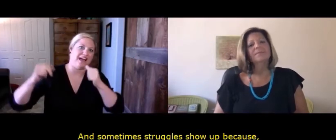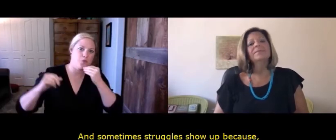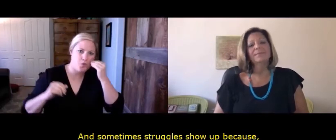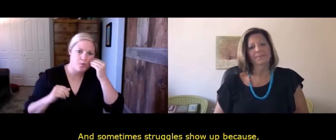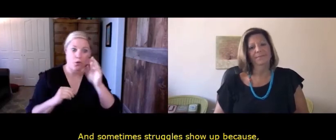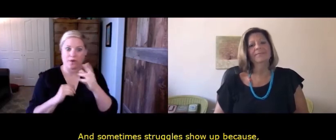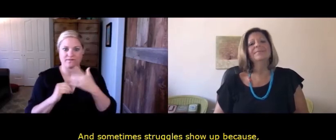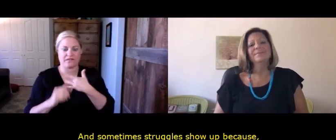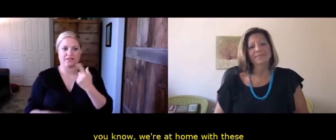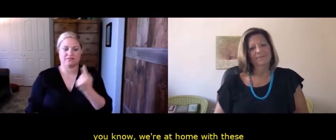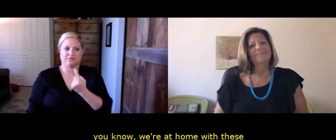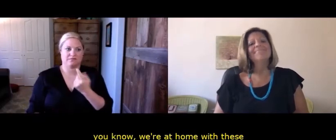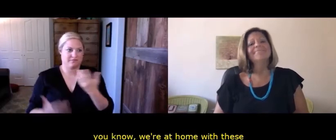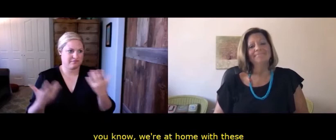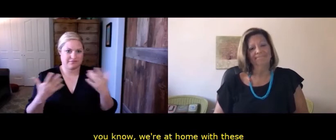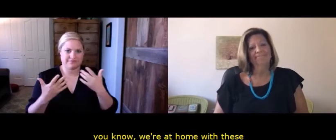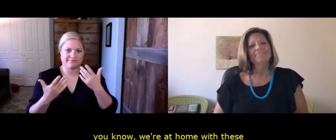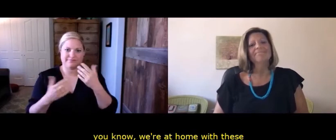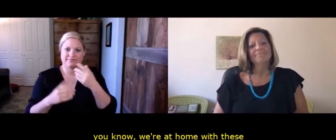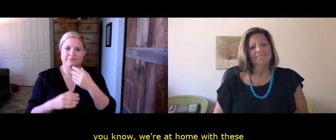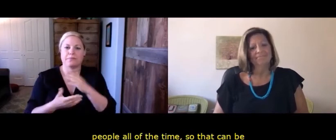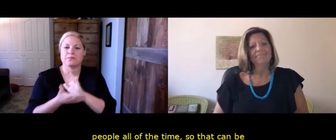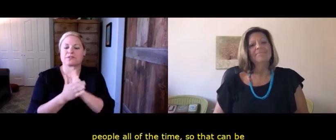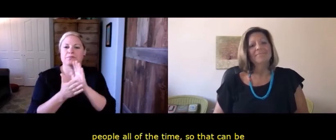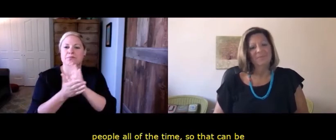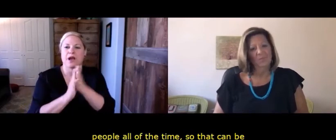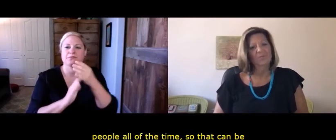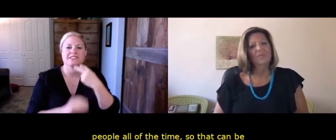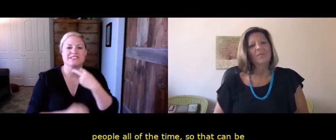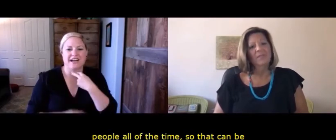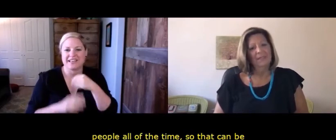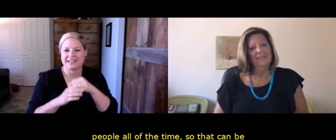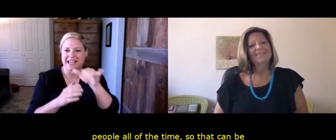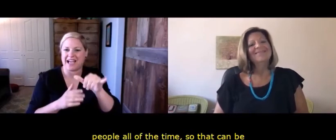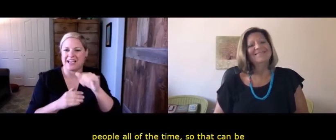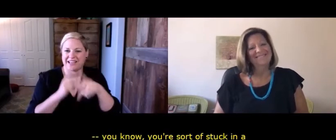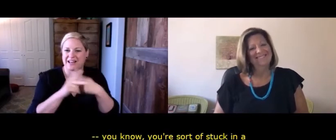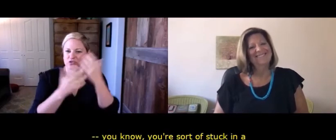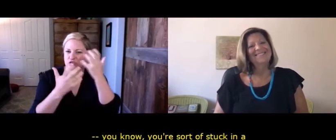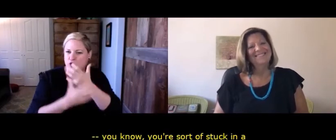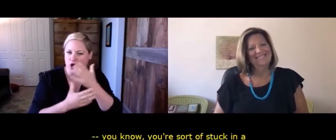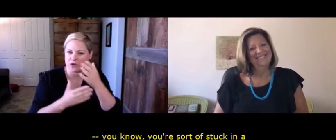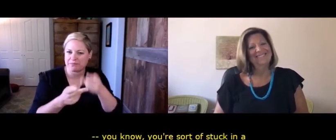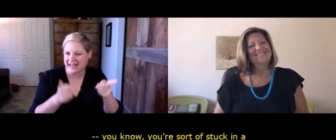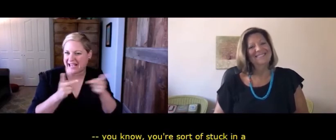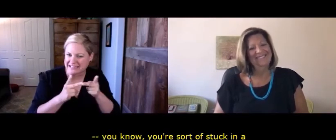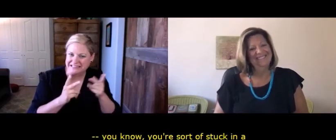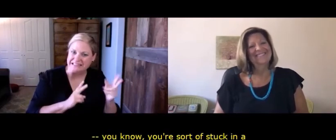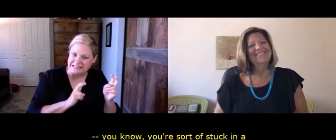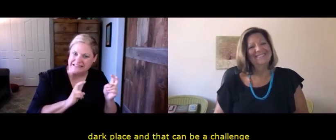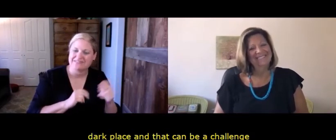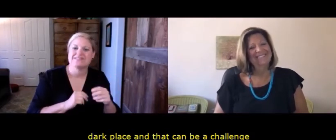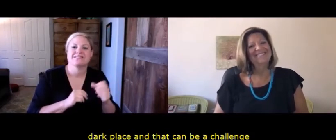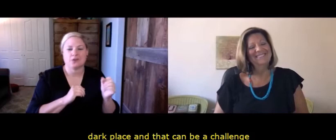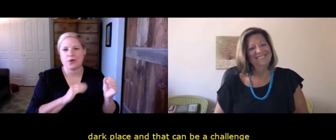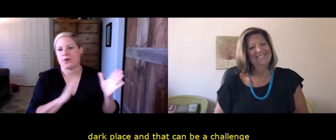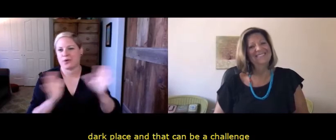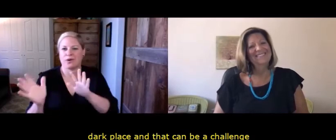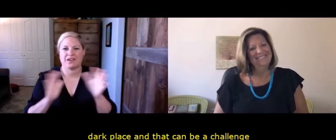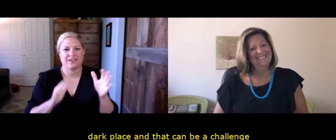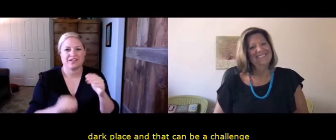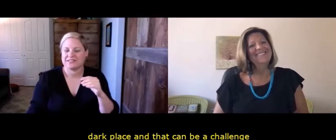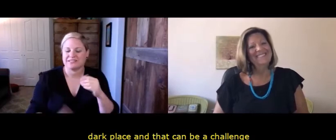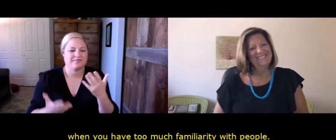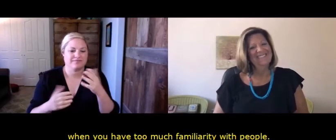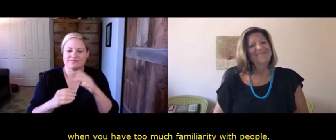sometimes struggles show up because, we're at home with these people all of the time. So that can be, you're sort of stuck in a dark place,